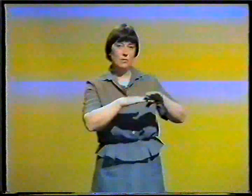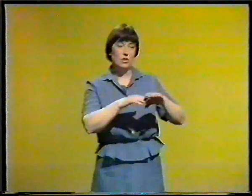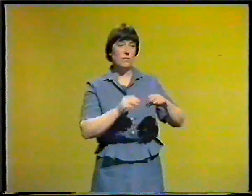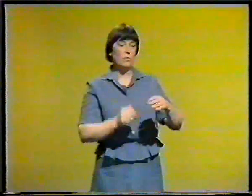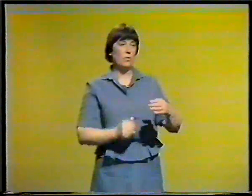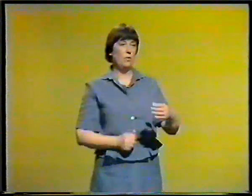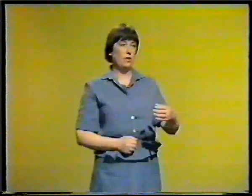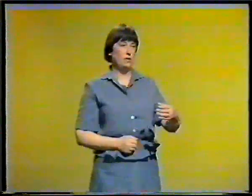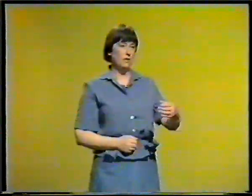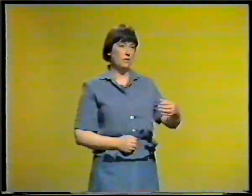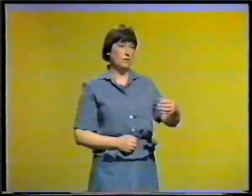whichever is appropriate.